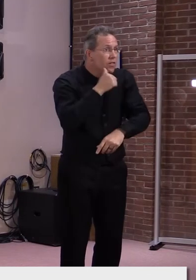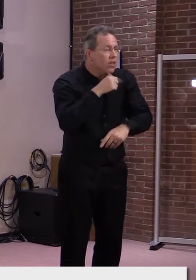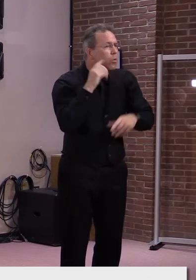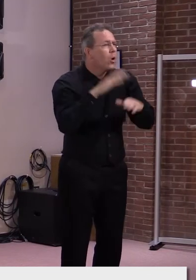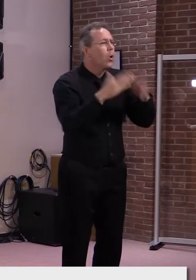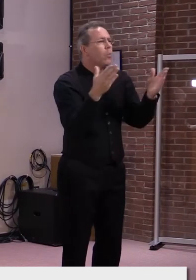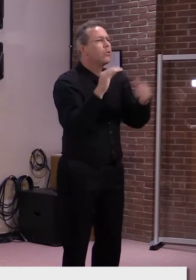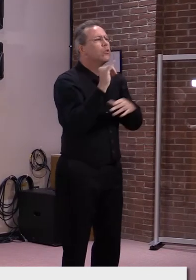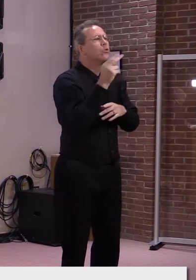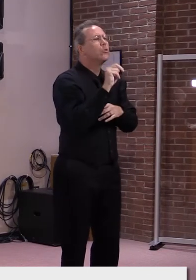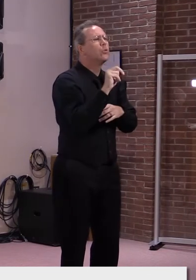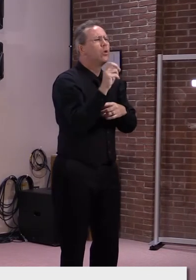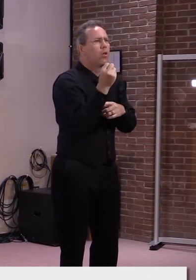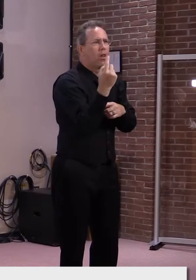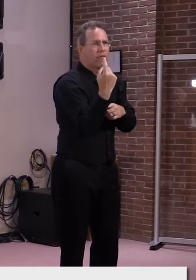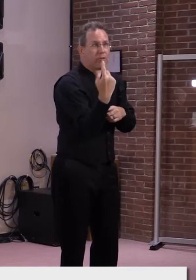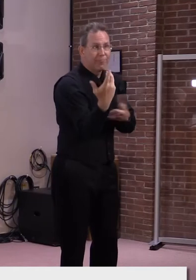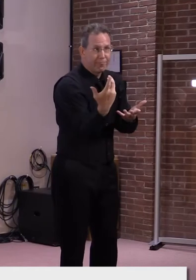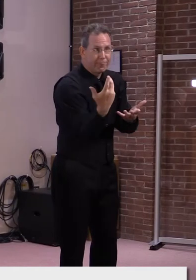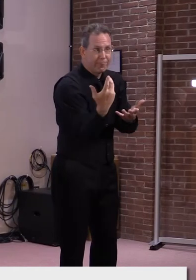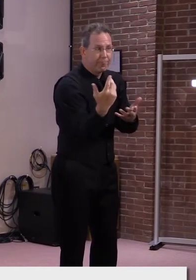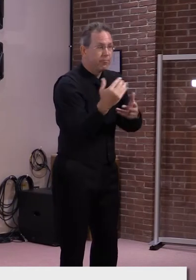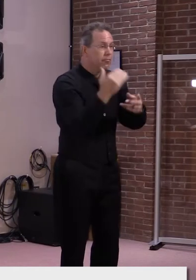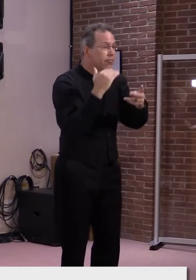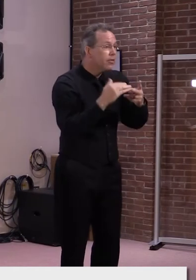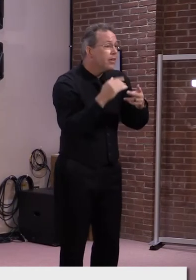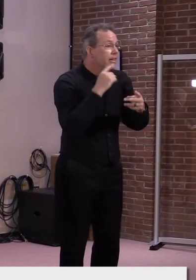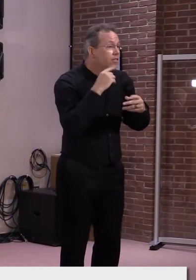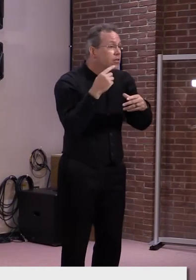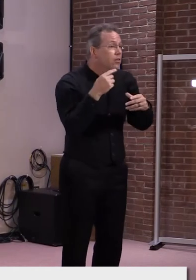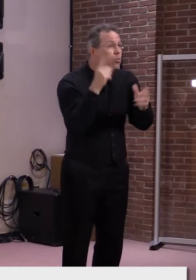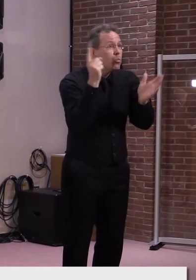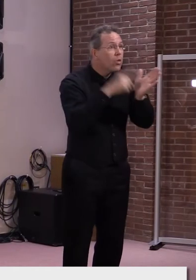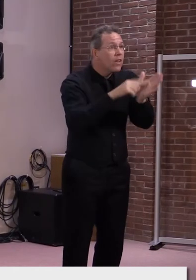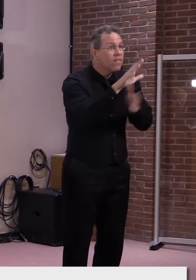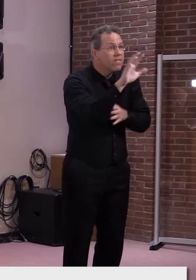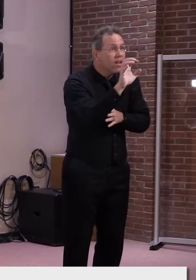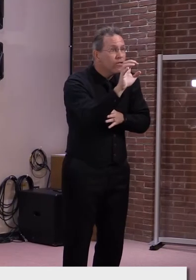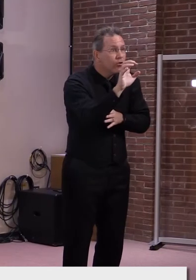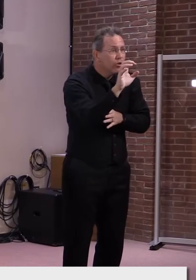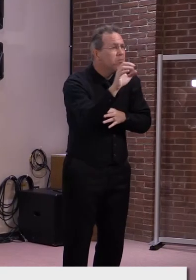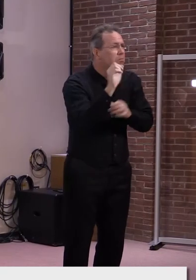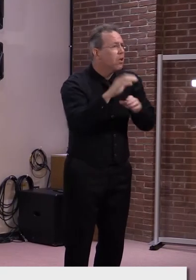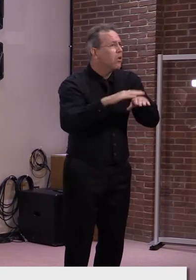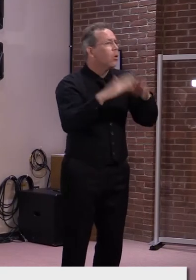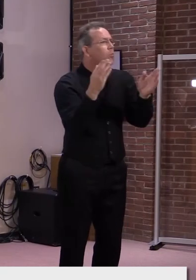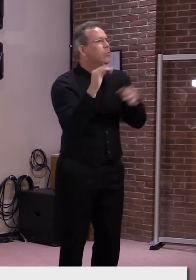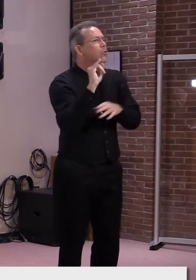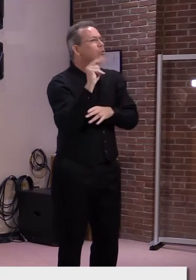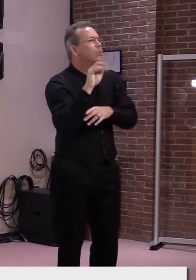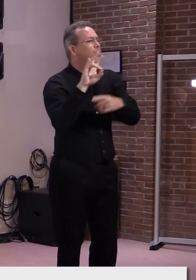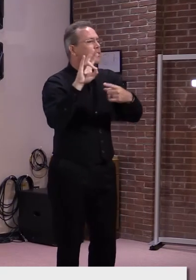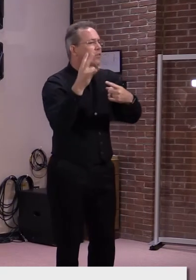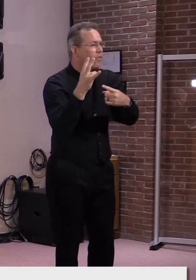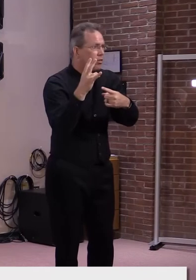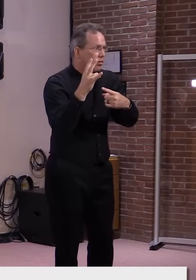If 1,500 Vermonters are vaccinated each day, then the reopening will move up to June 7th. And